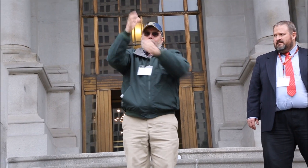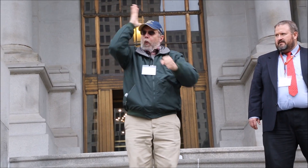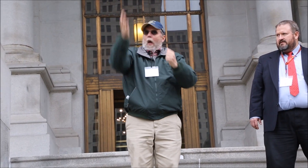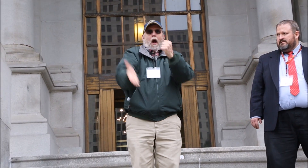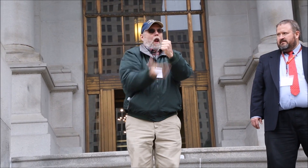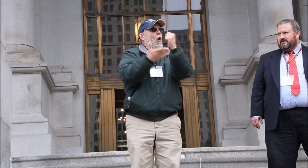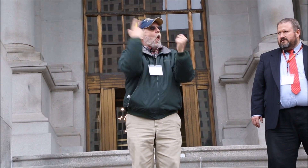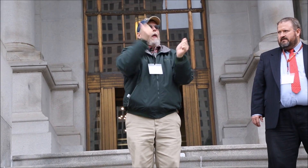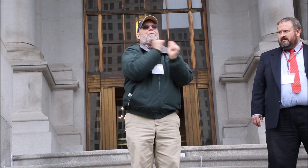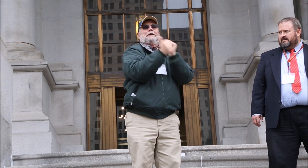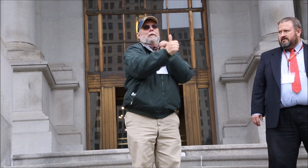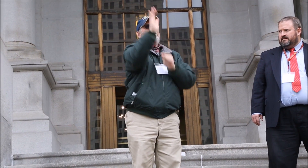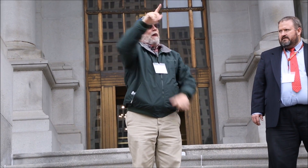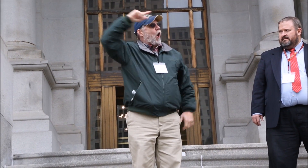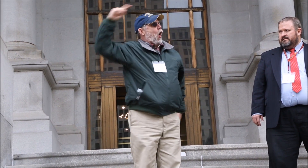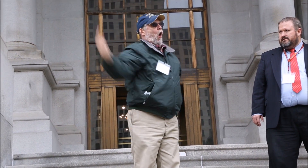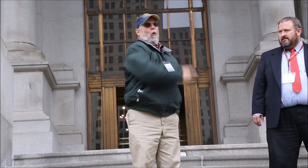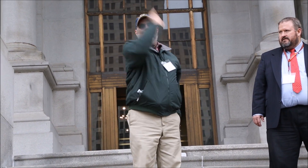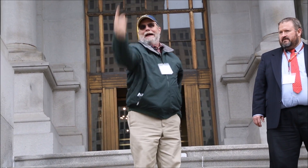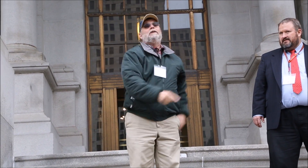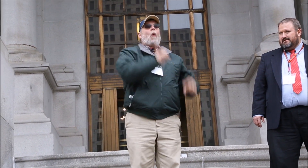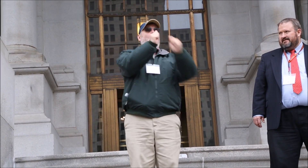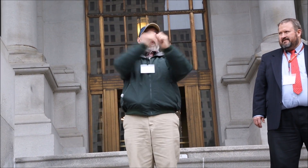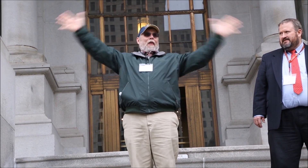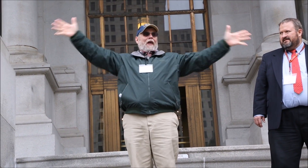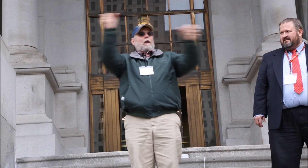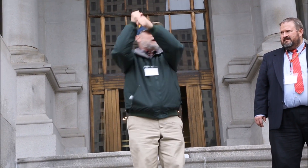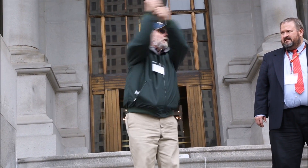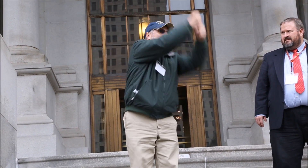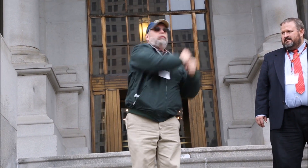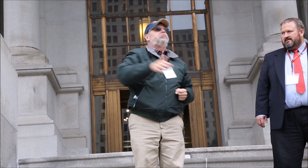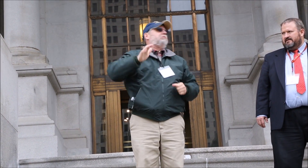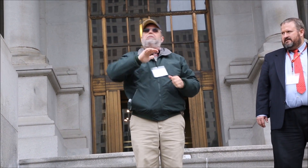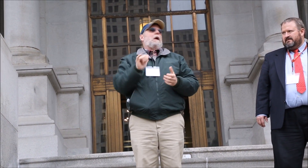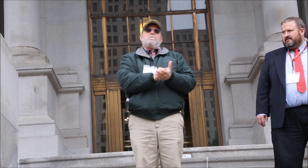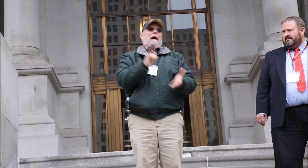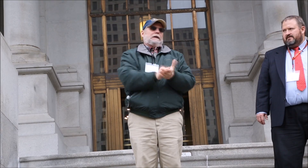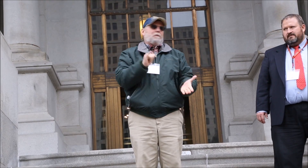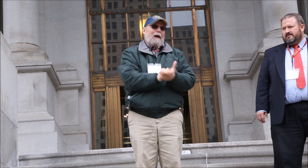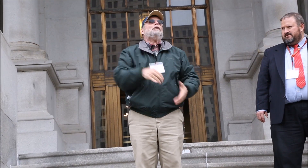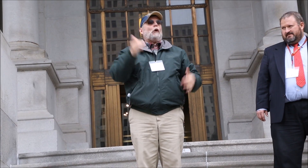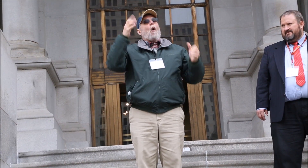your experience, I'm sure you've had similar frustrations and anger, and so we are.